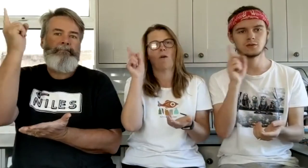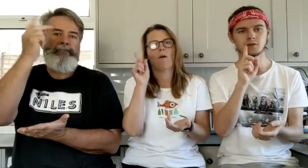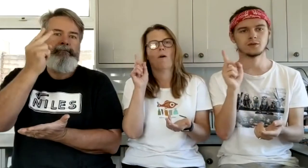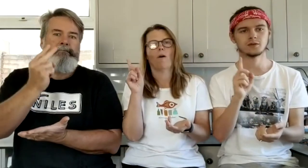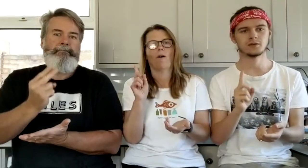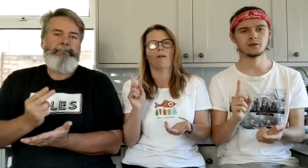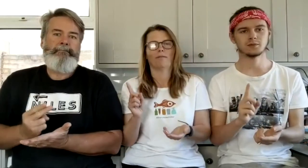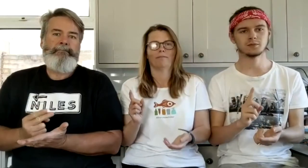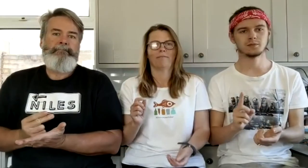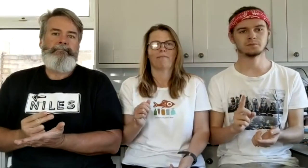through a storm,